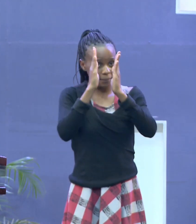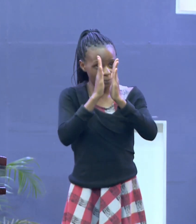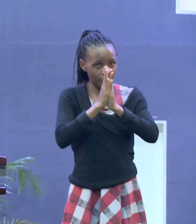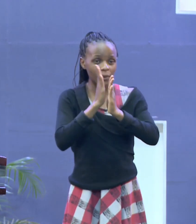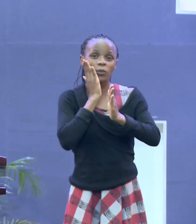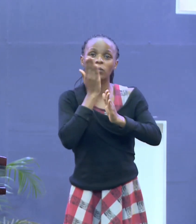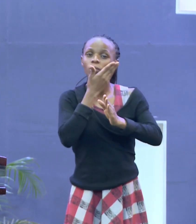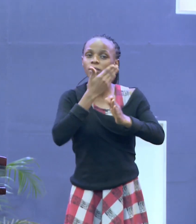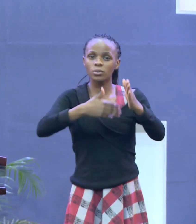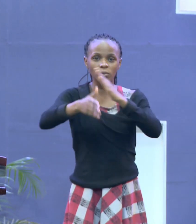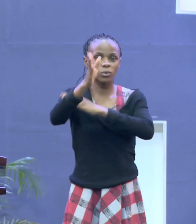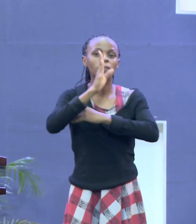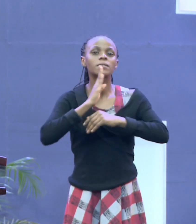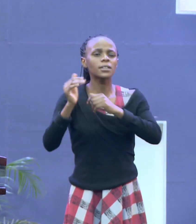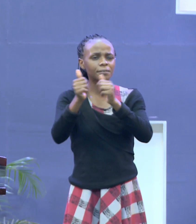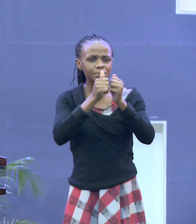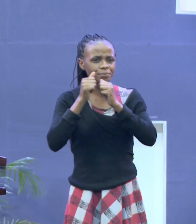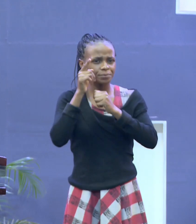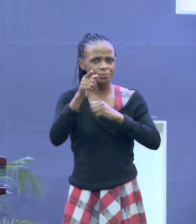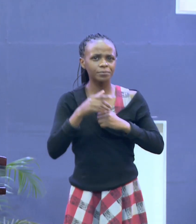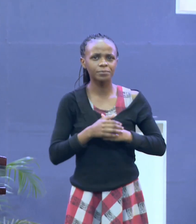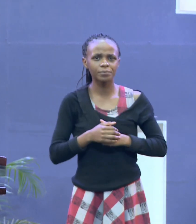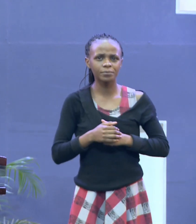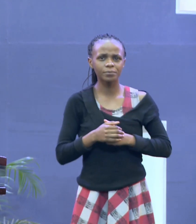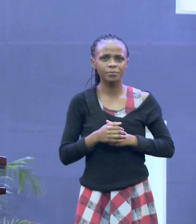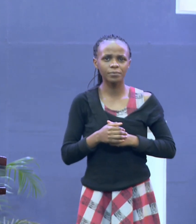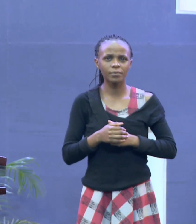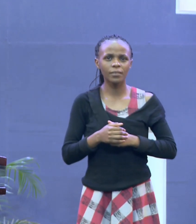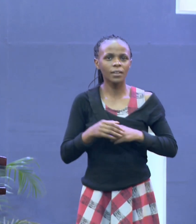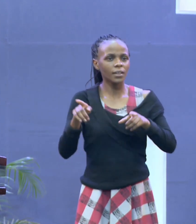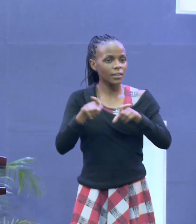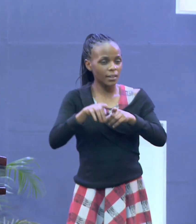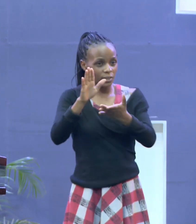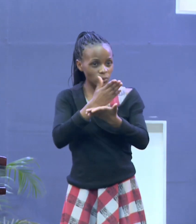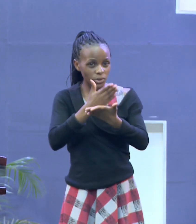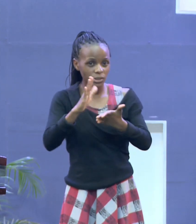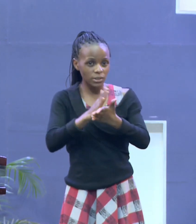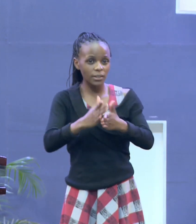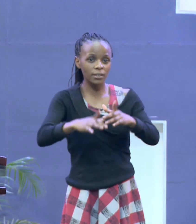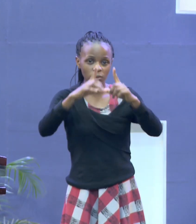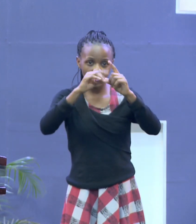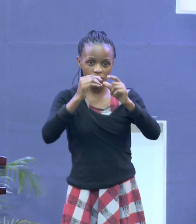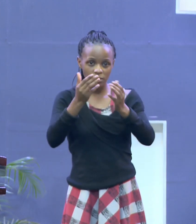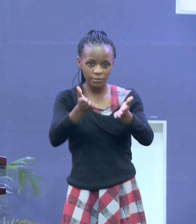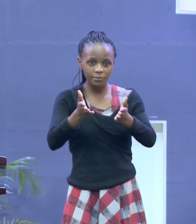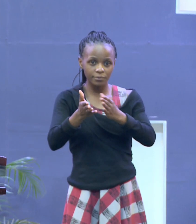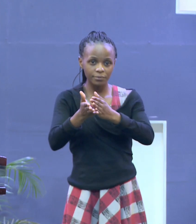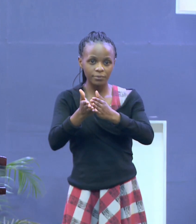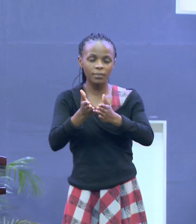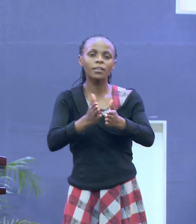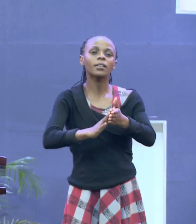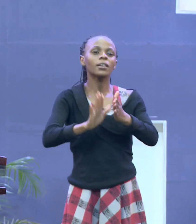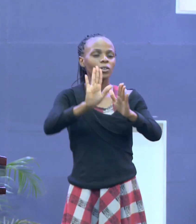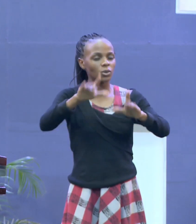katonda chiberewa mnawe. I pray the grace of the Lord is with to be with you. Edanga tugamane bigambo bino. And as we share these words. Obulambo